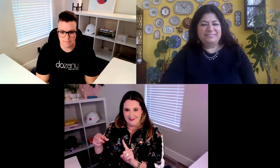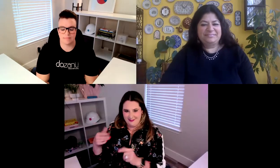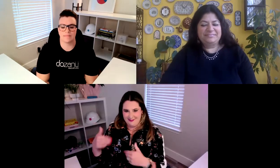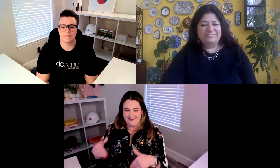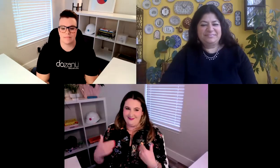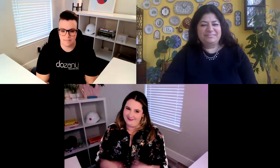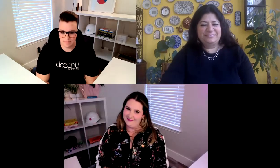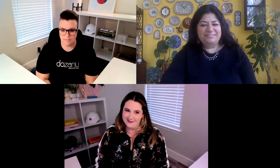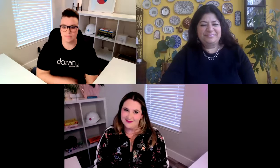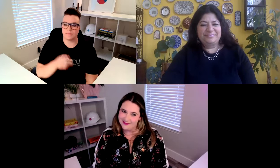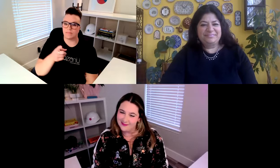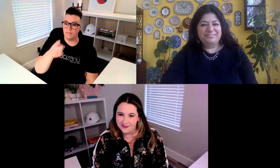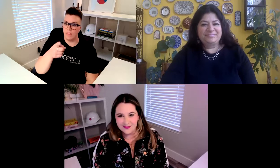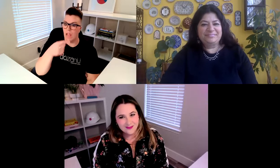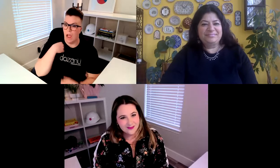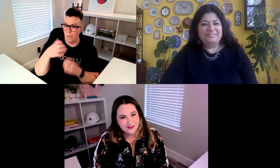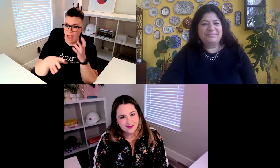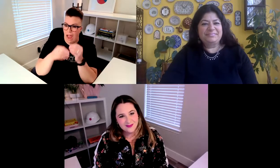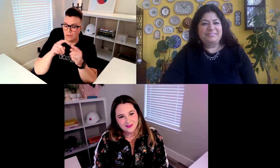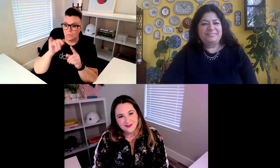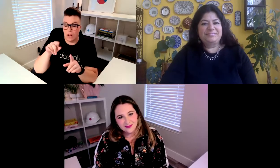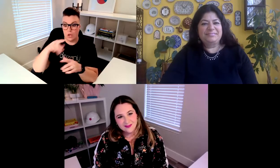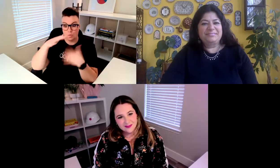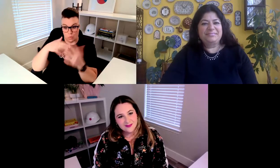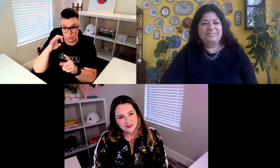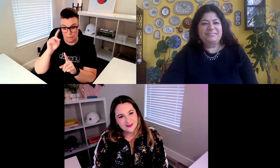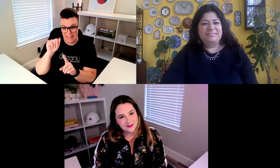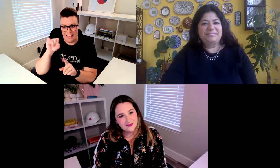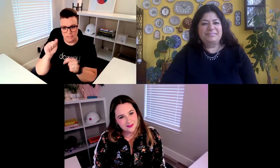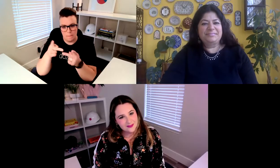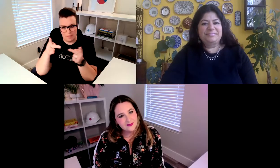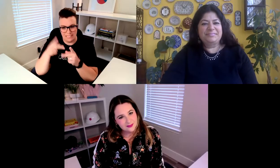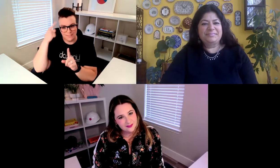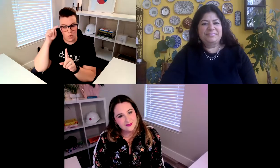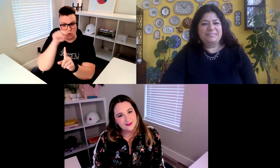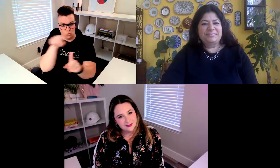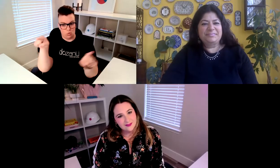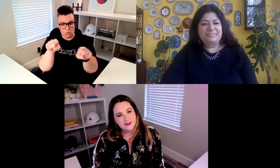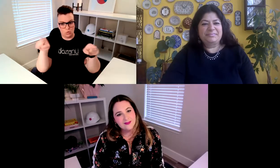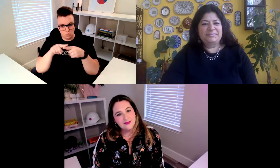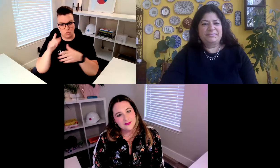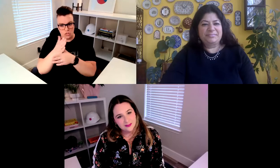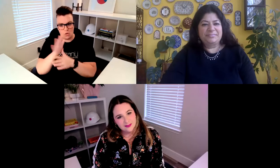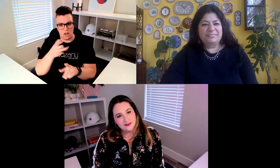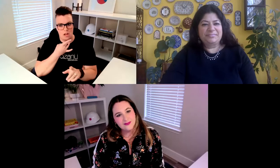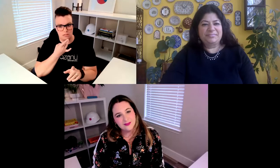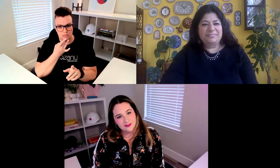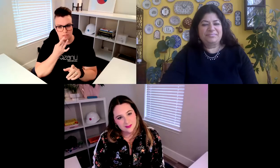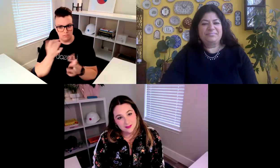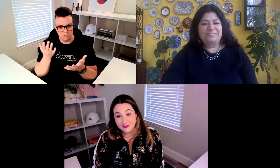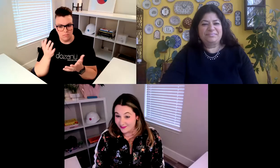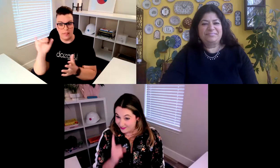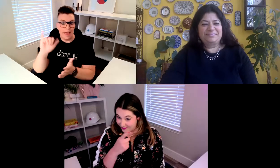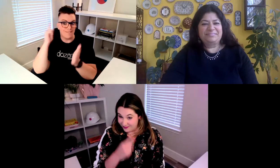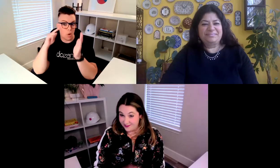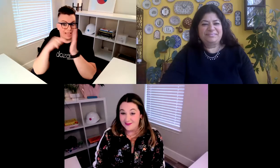there are free platforms out there where you can take advantage. It's incredible. And this is Catherine. I want to add to that idea about social marketing. It's really a